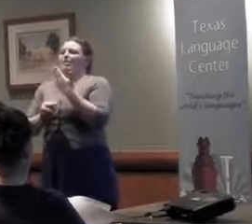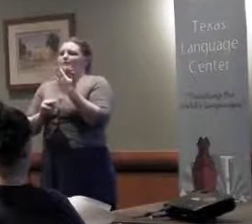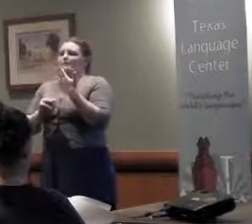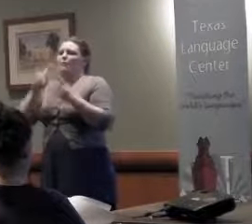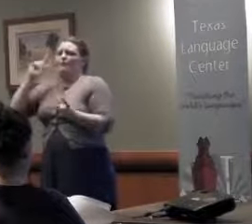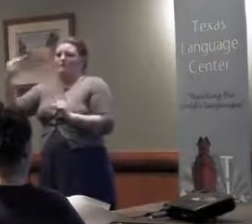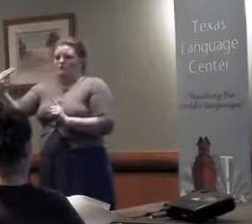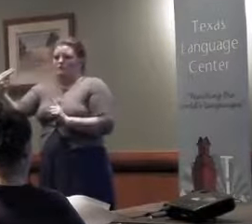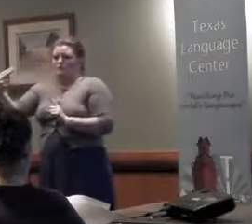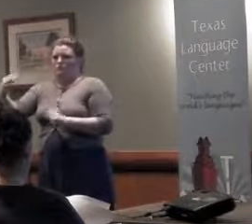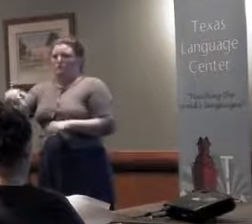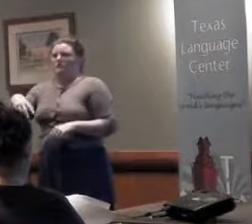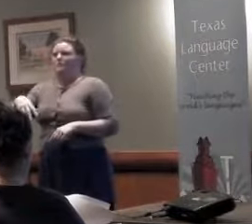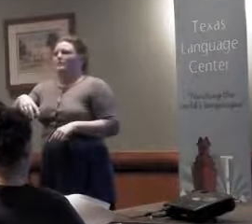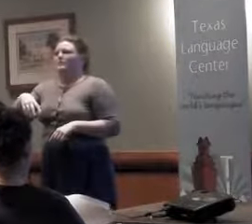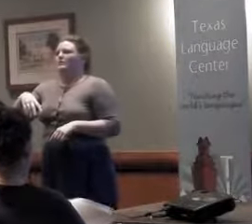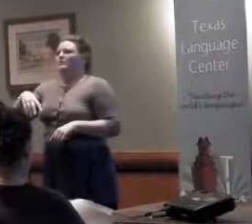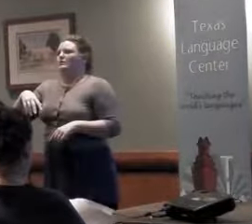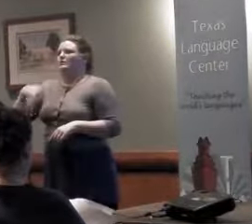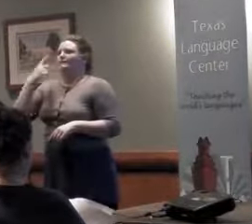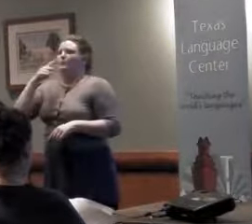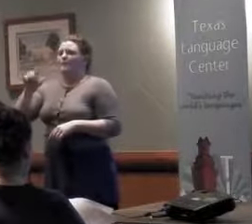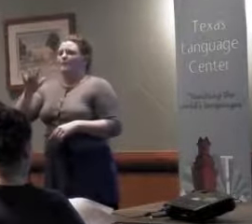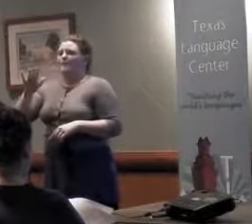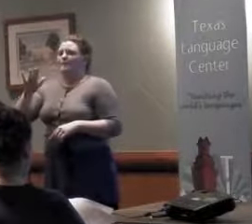view, for